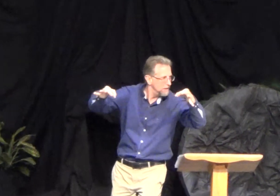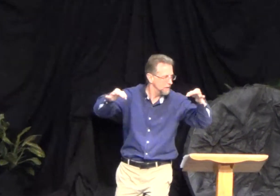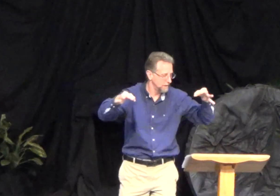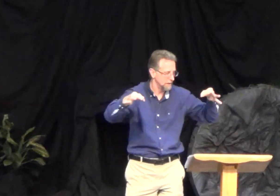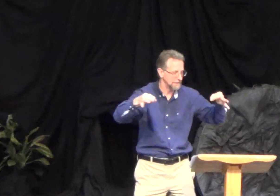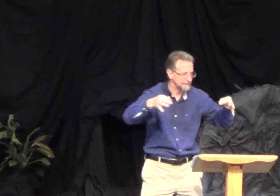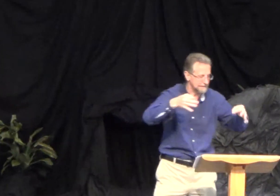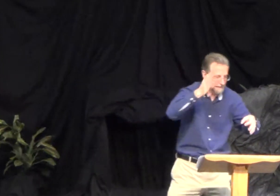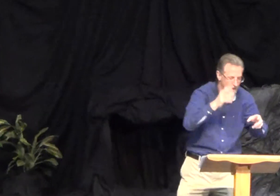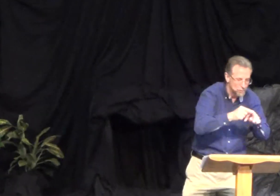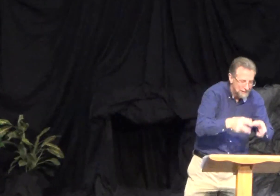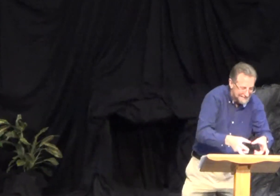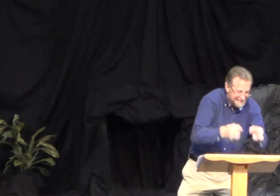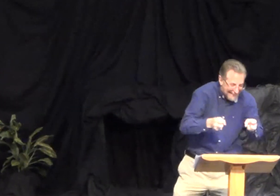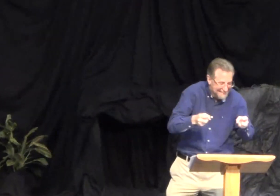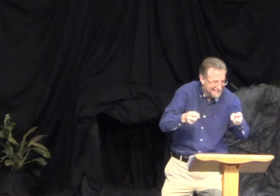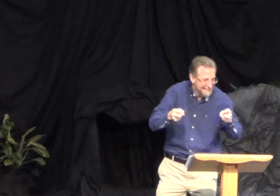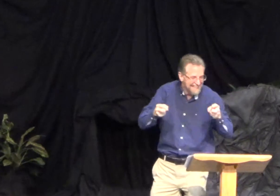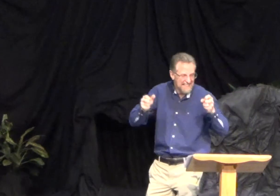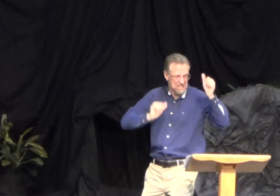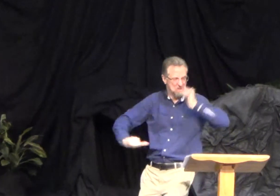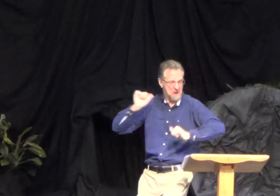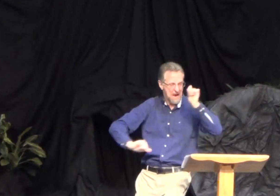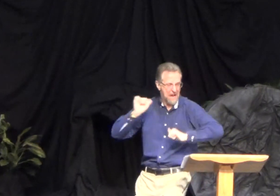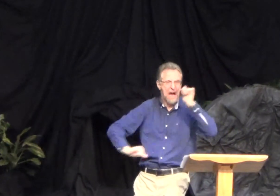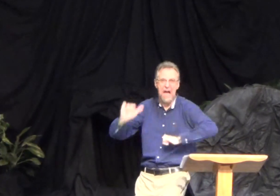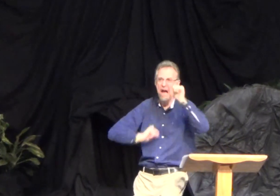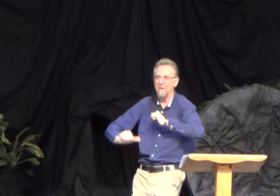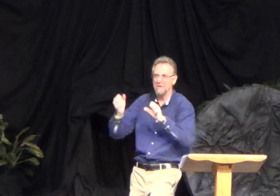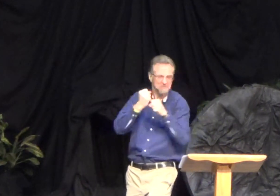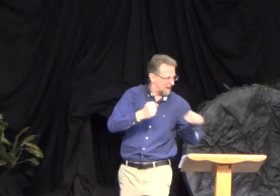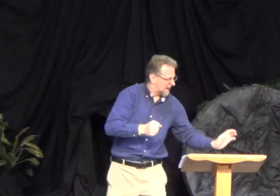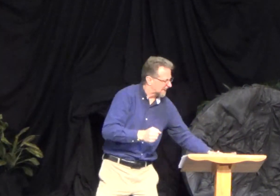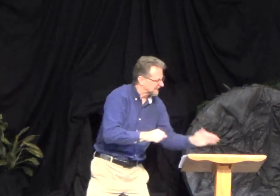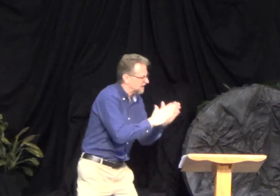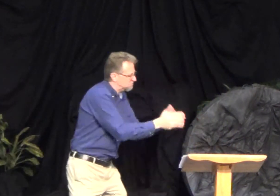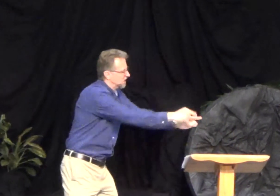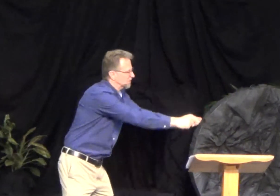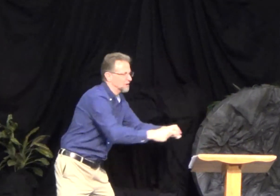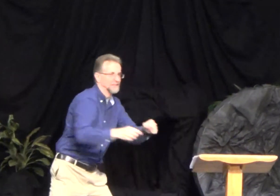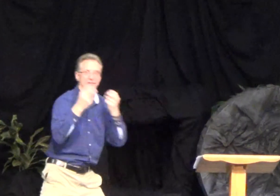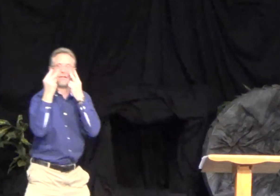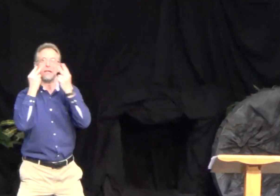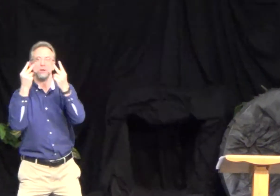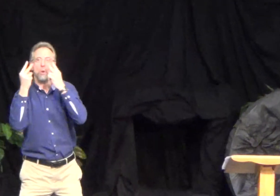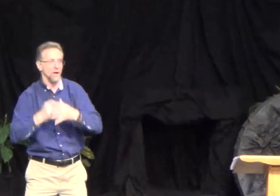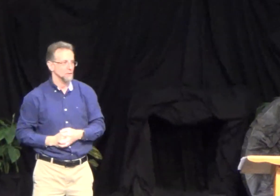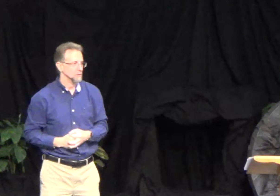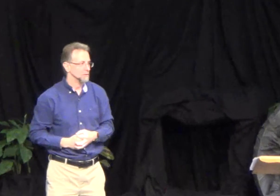Explain that concept. The Lord God taking that word and making it something that can be